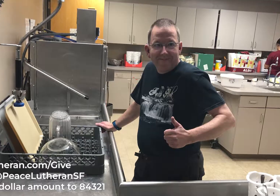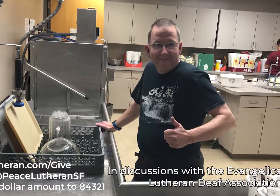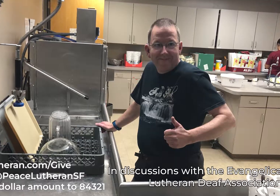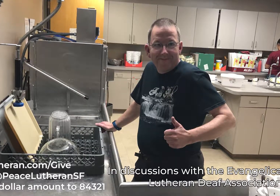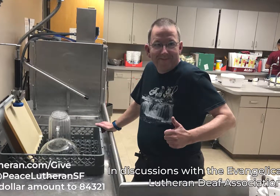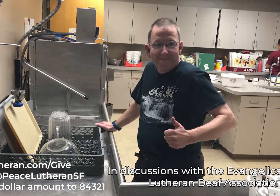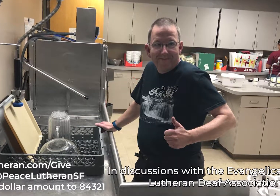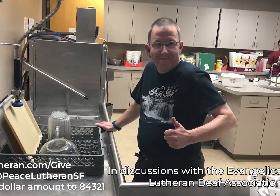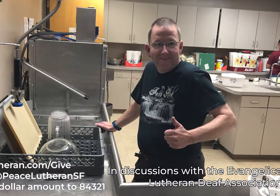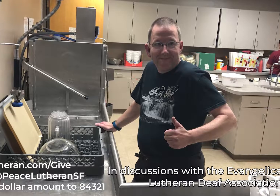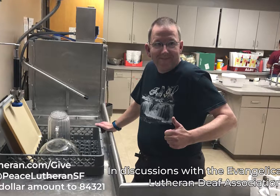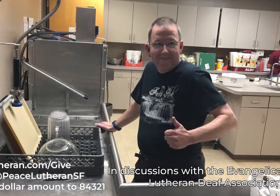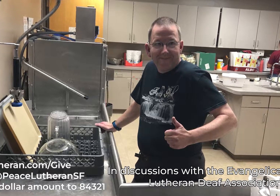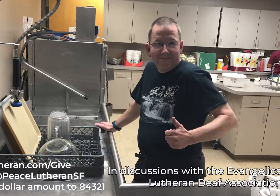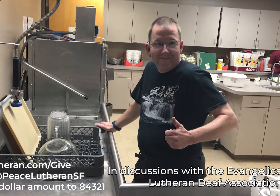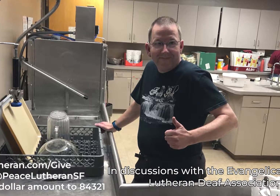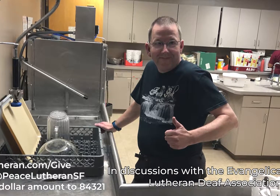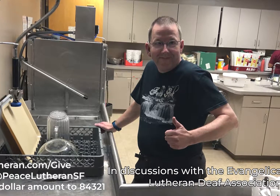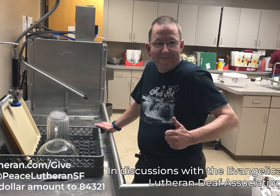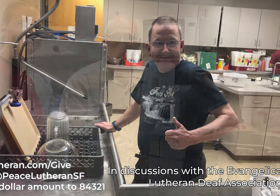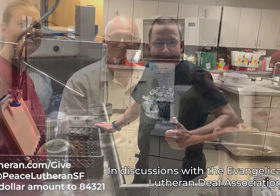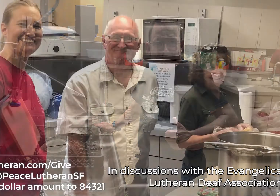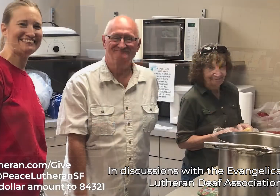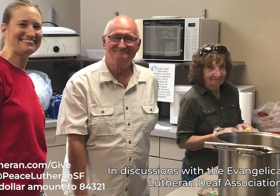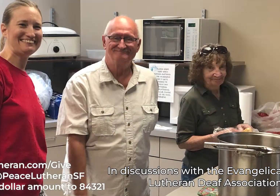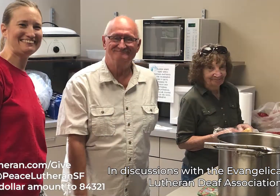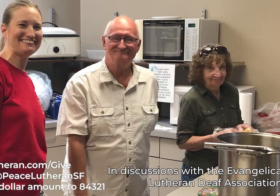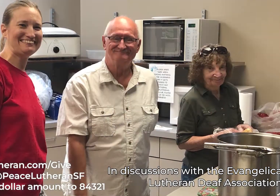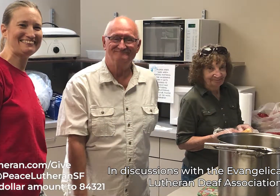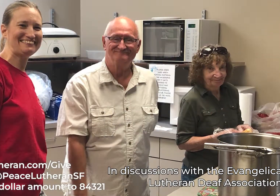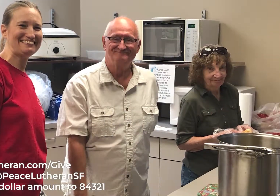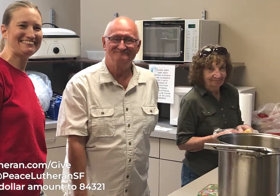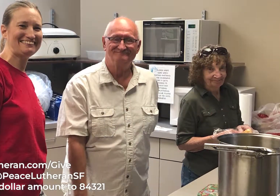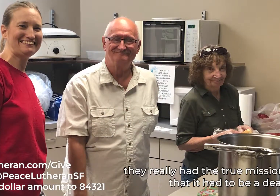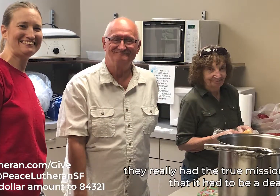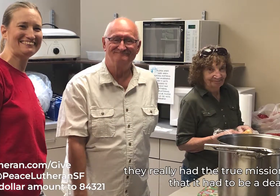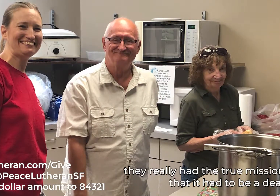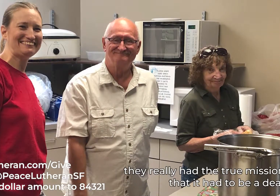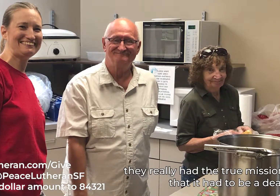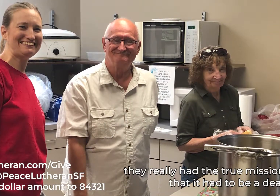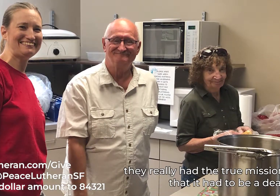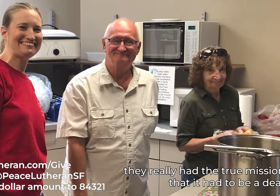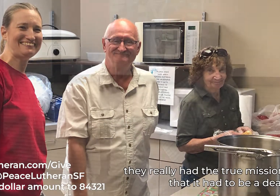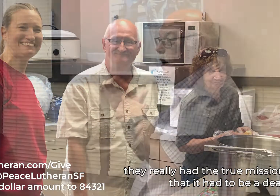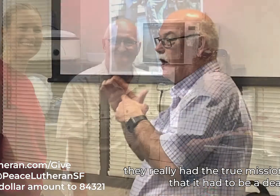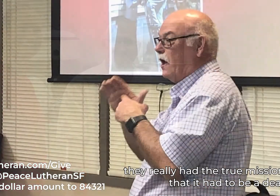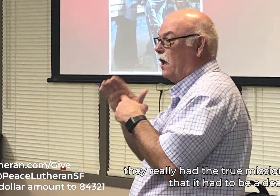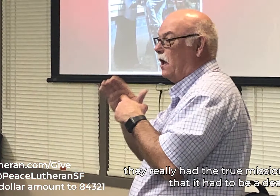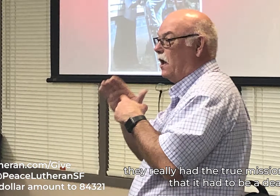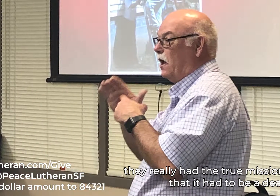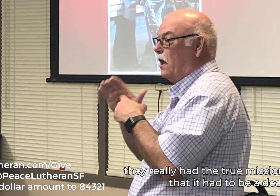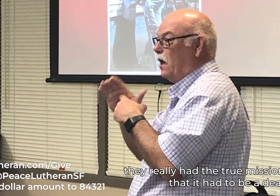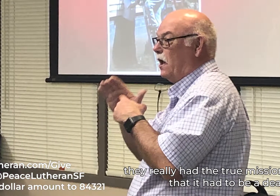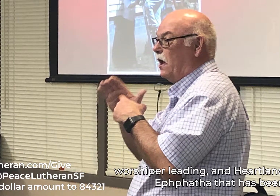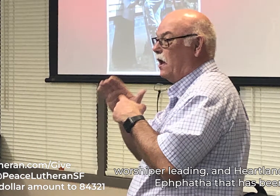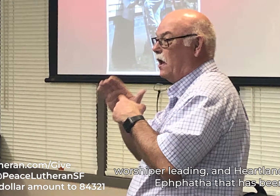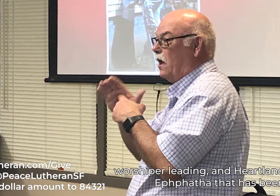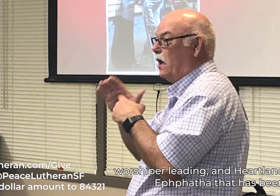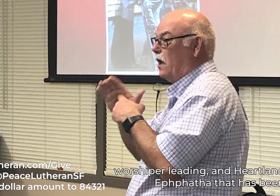In discussions with the Evangelical Lutheran Deaf Association, they really had the true mission that it had to be a deaf worshiper